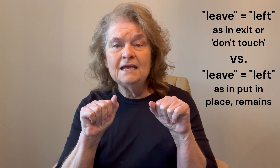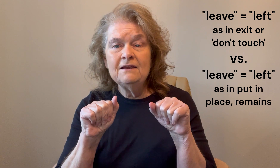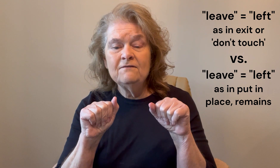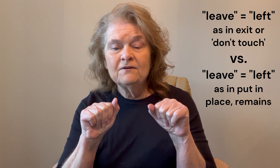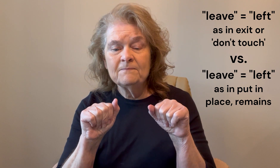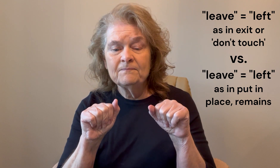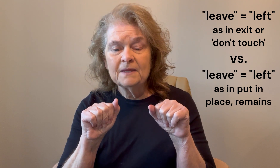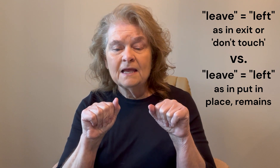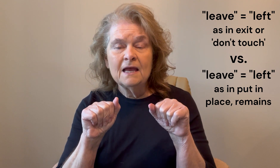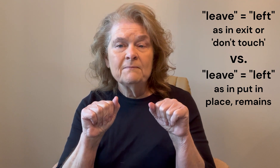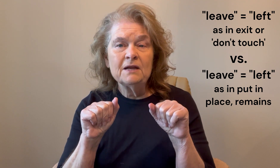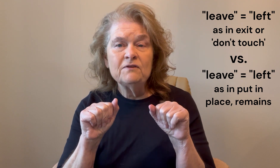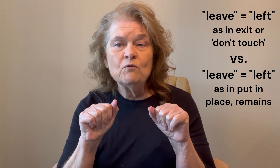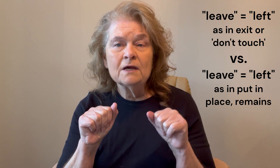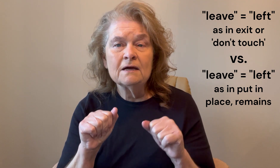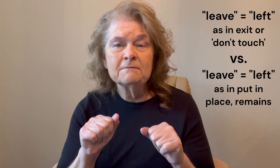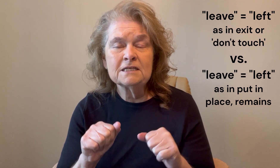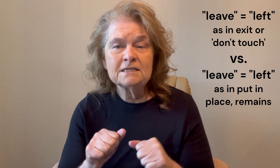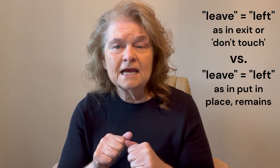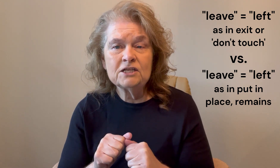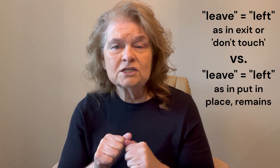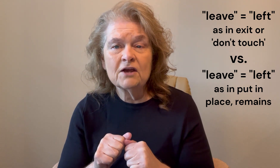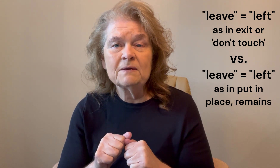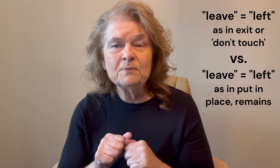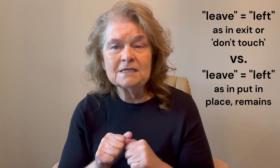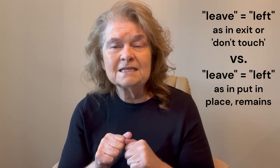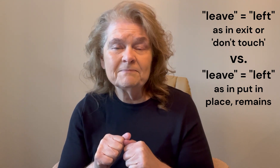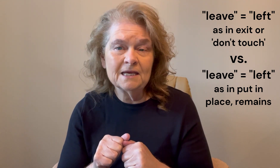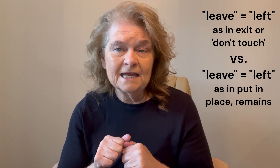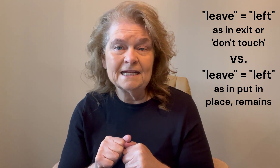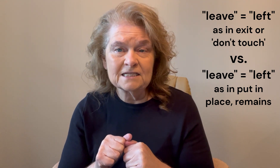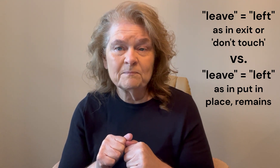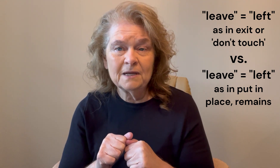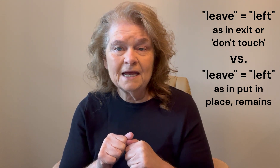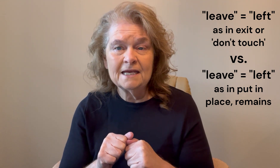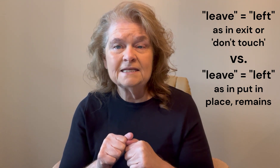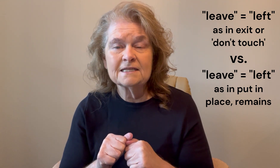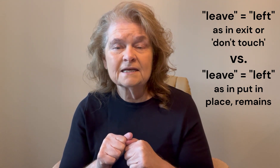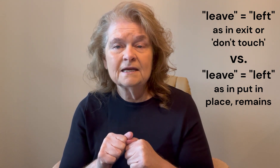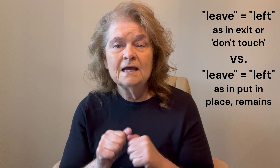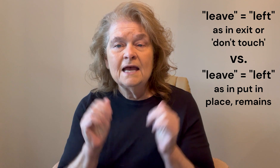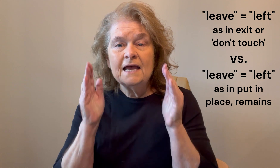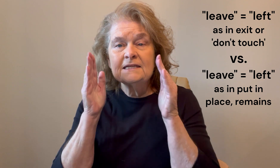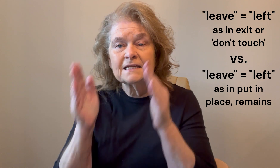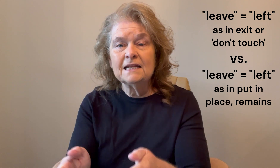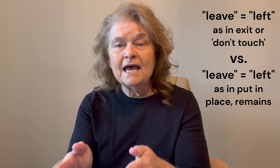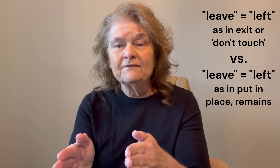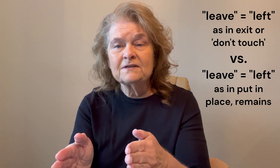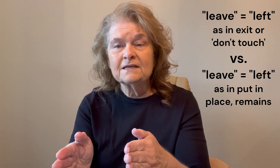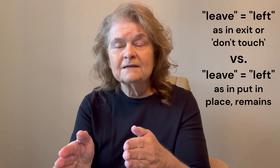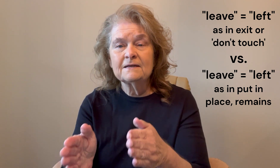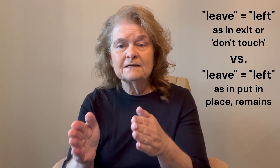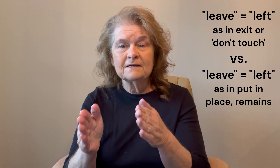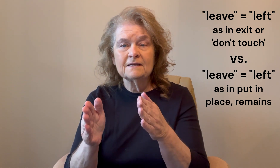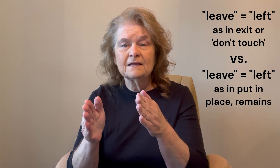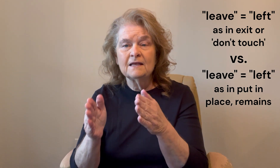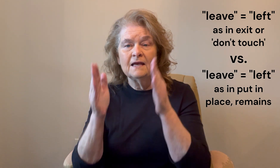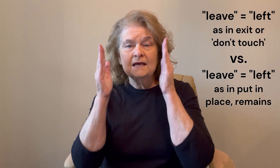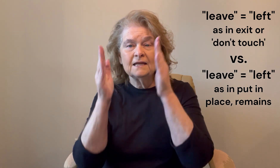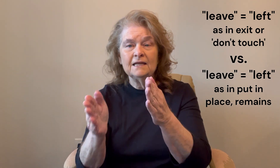leave. But if you want a stationary, put something in its place, it's left,